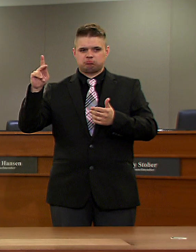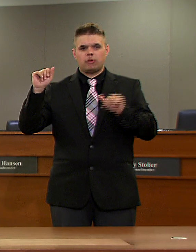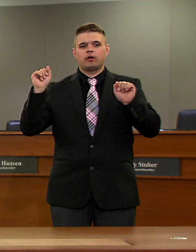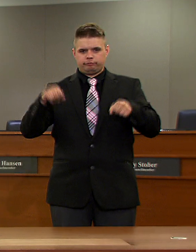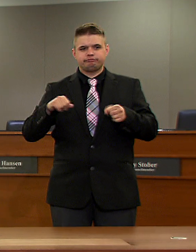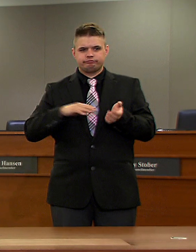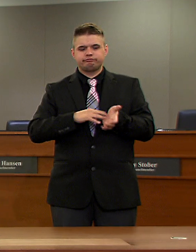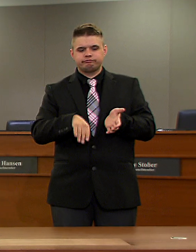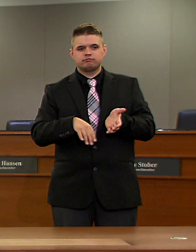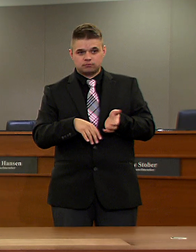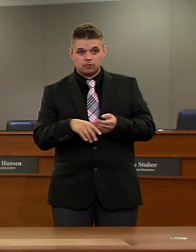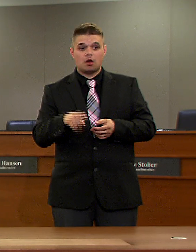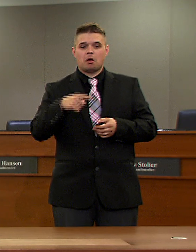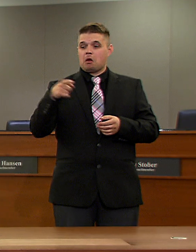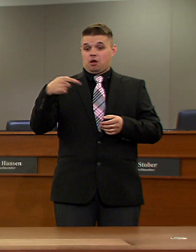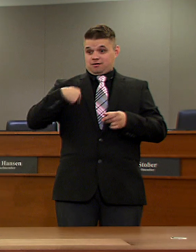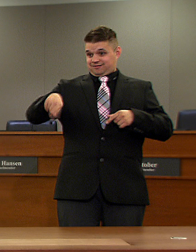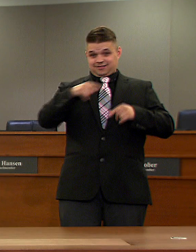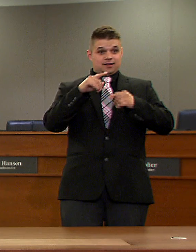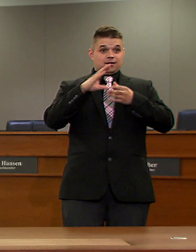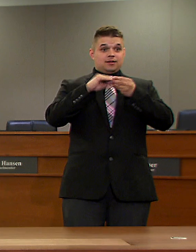the video. And again,